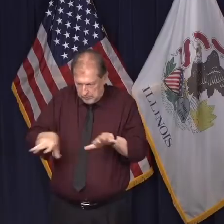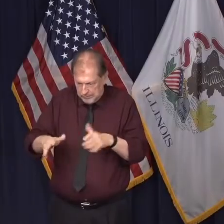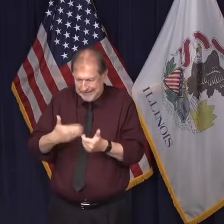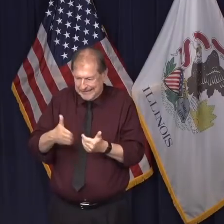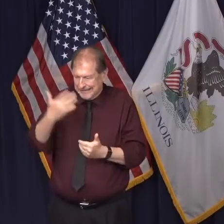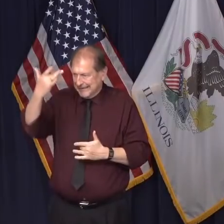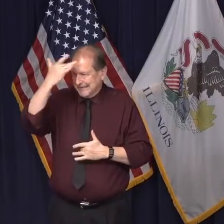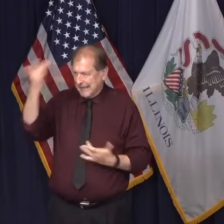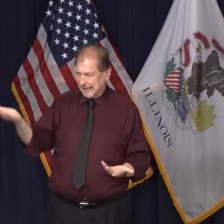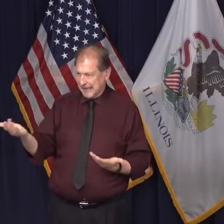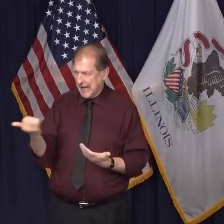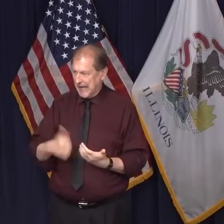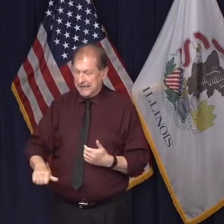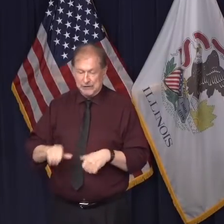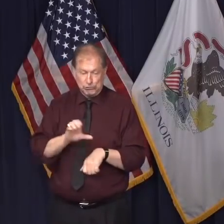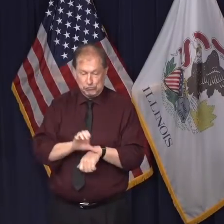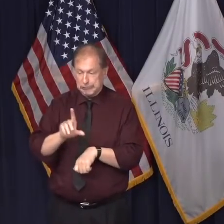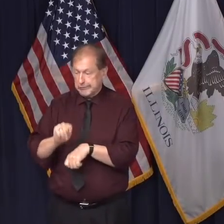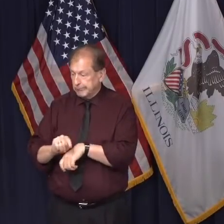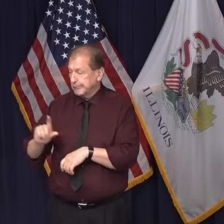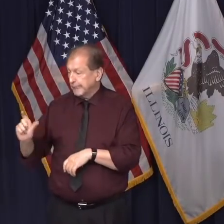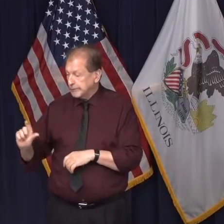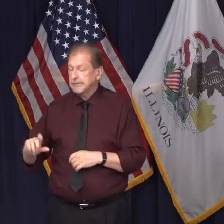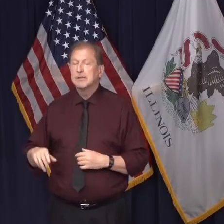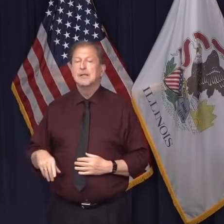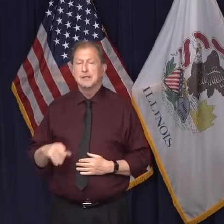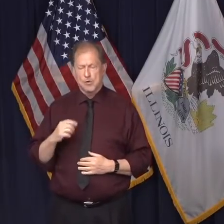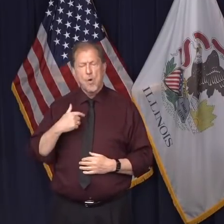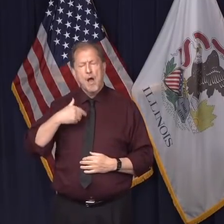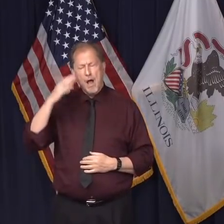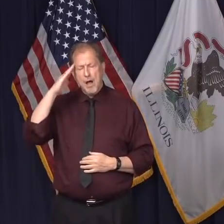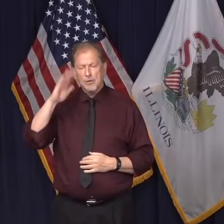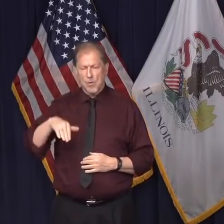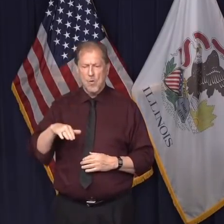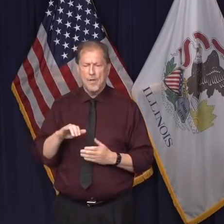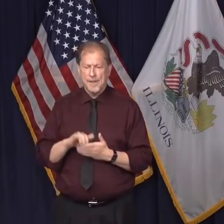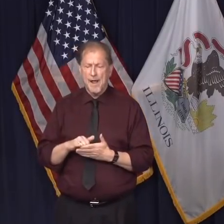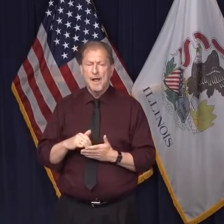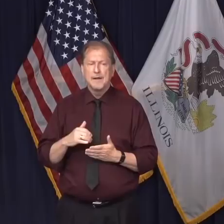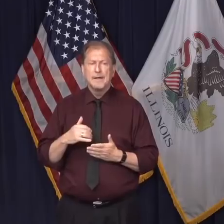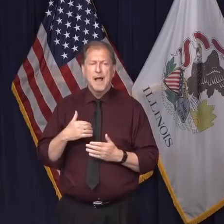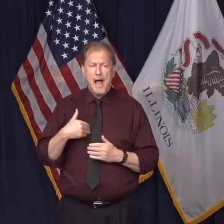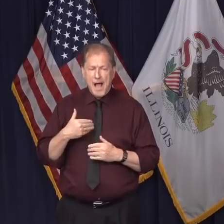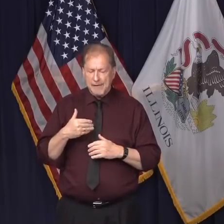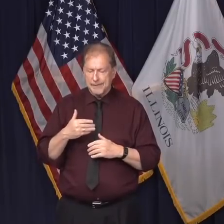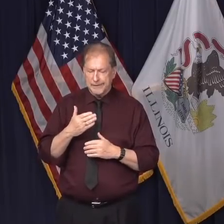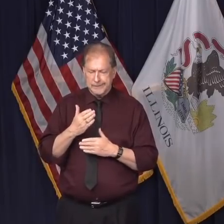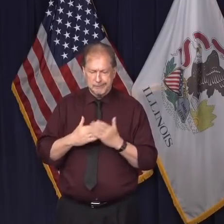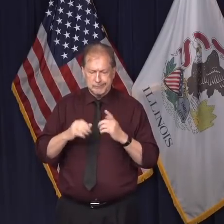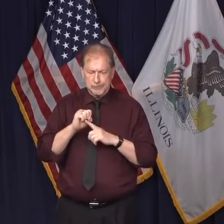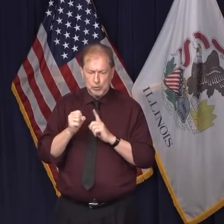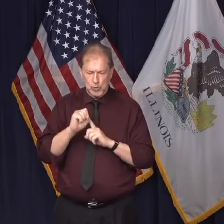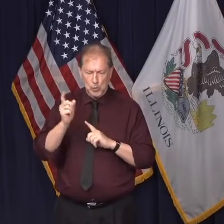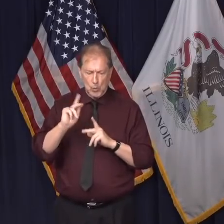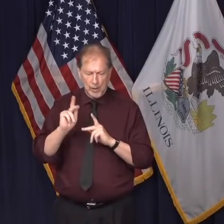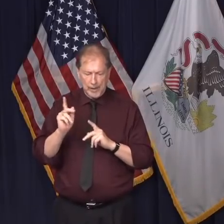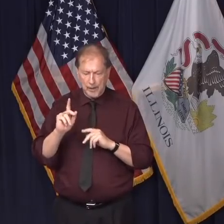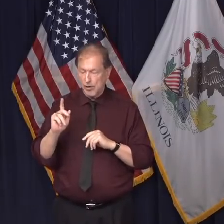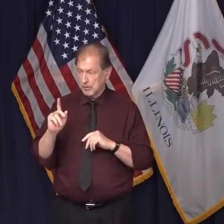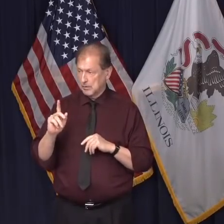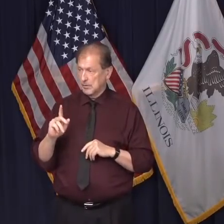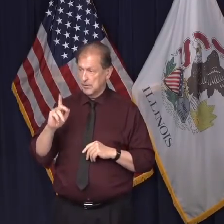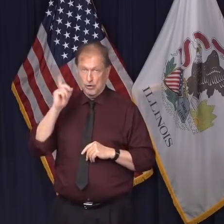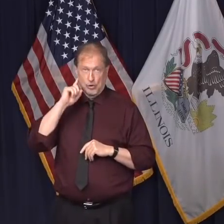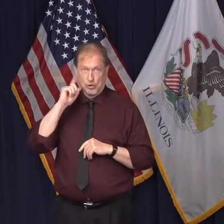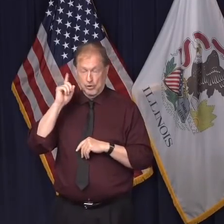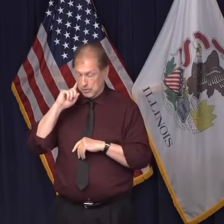to religious services. I think we all are aware of circumstances in which there have been infections that have been spread during religious services that